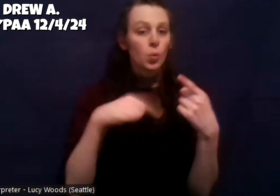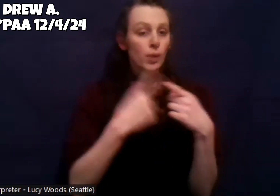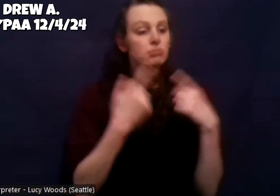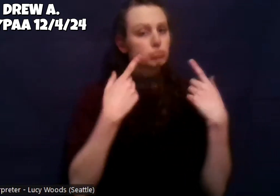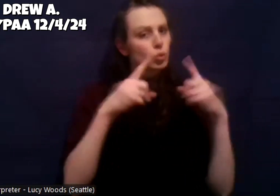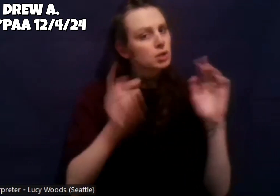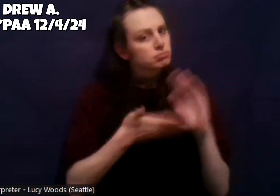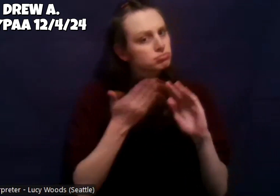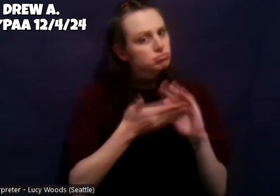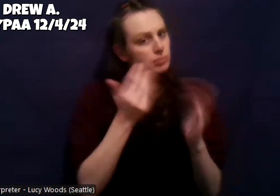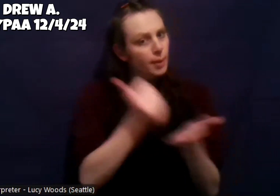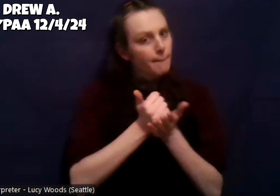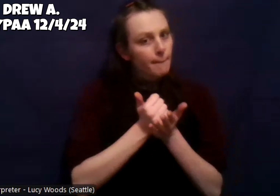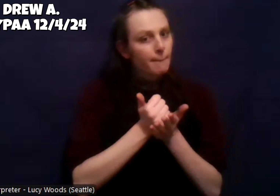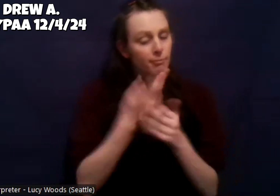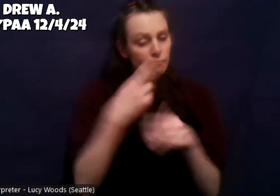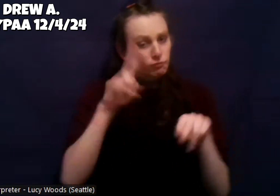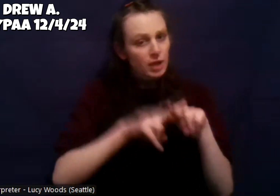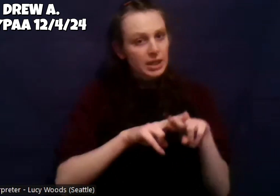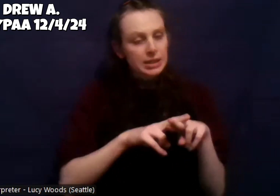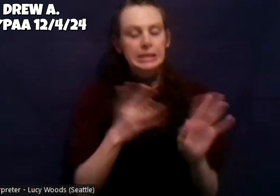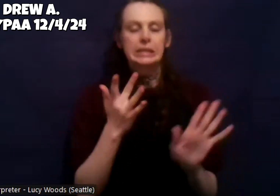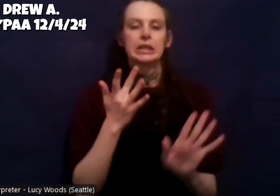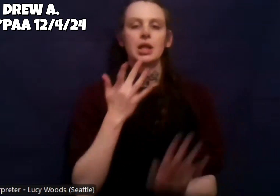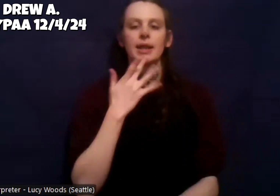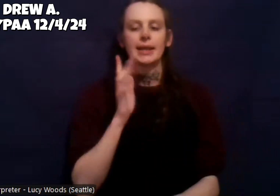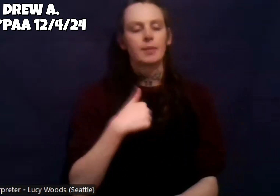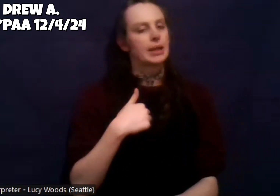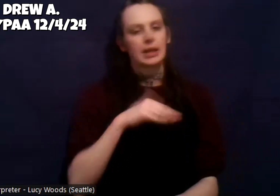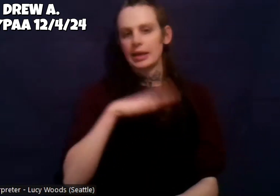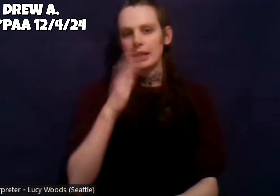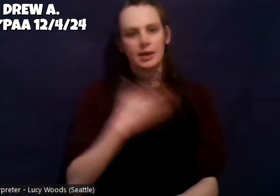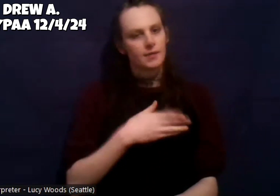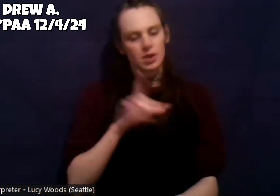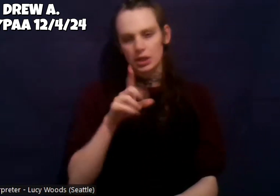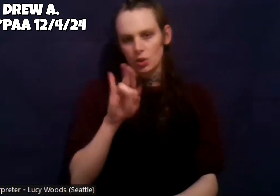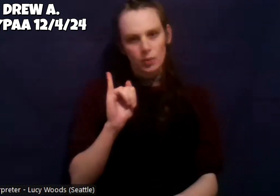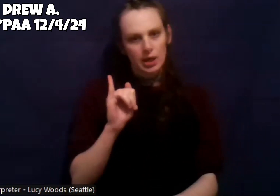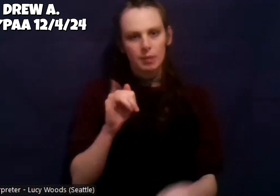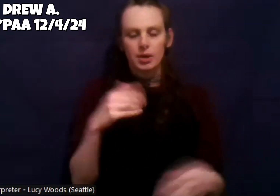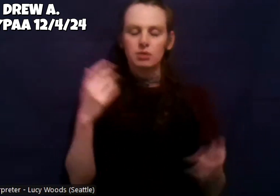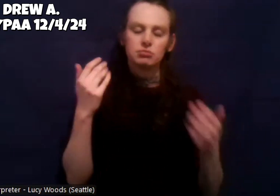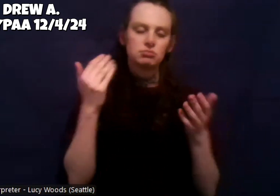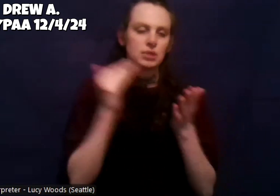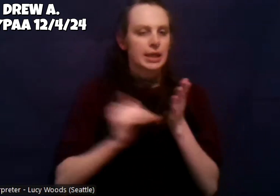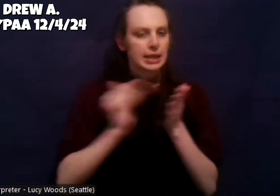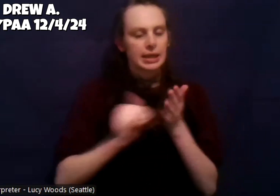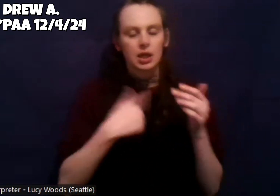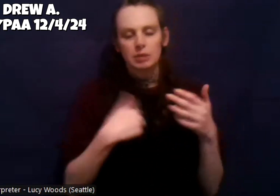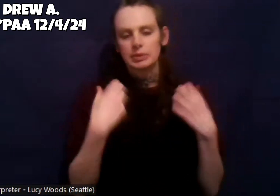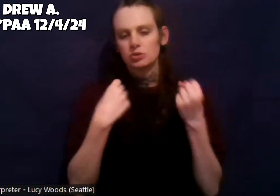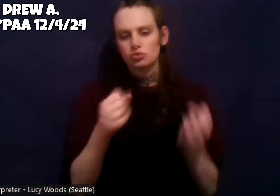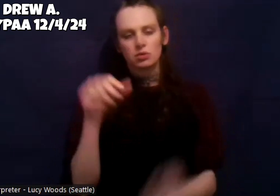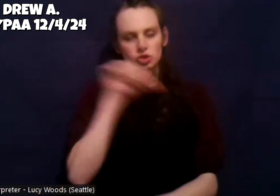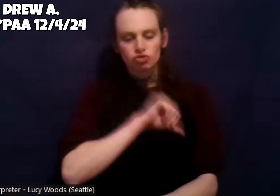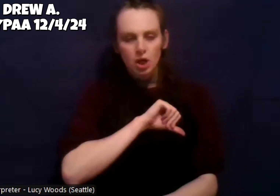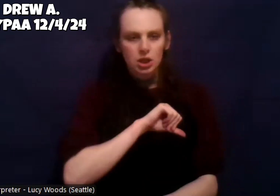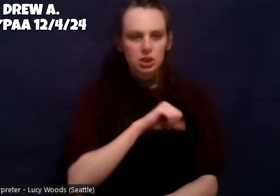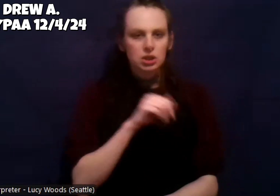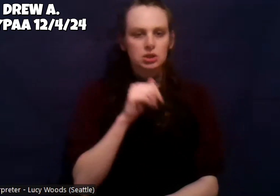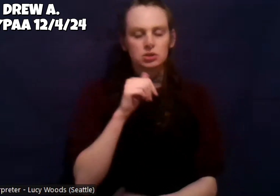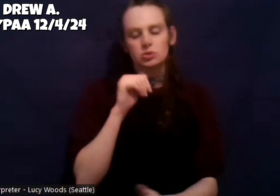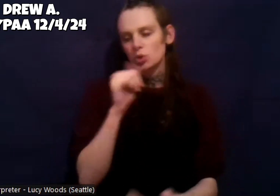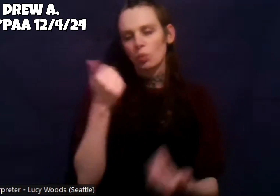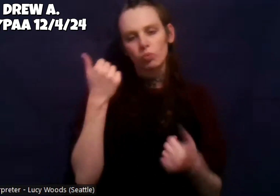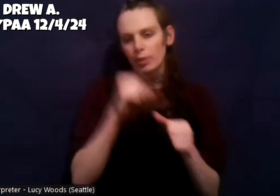but constant like luckily never got a DUI, but constantly drove drunk, const didn't remember how I got home, didn't